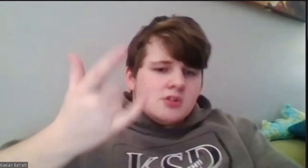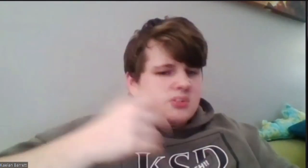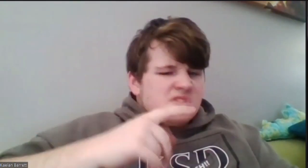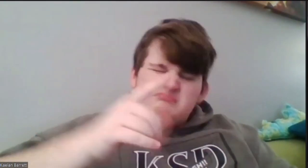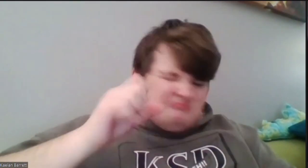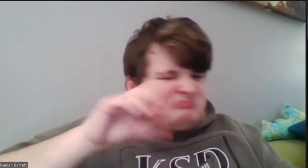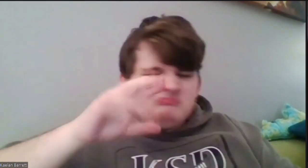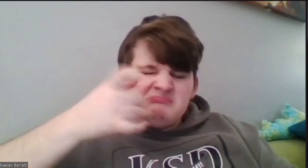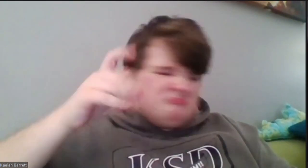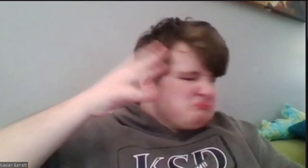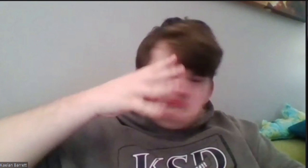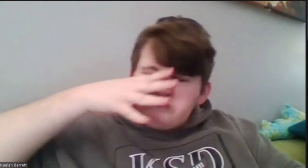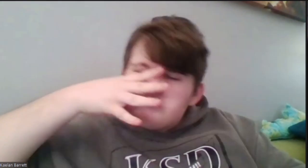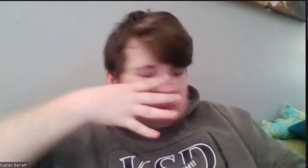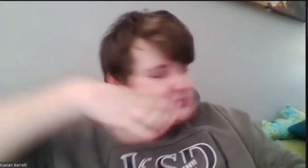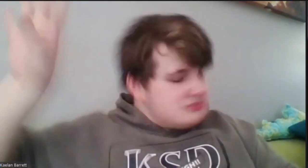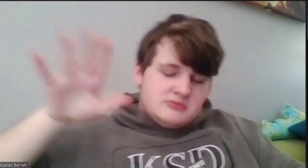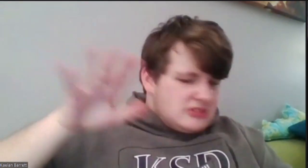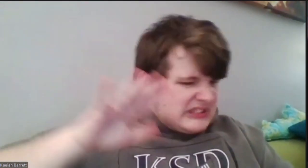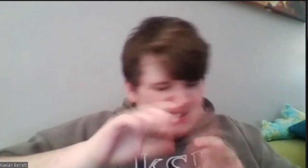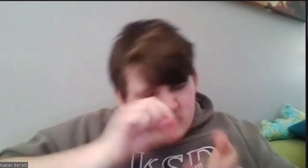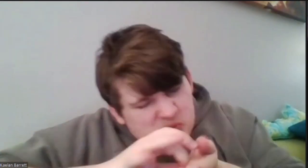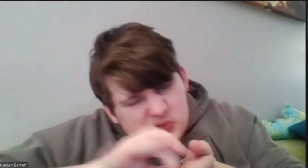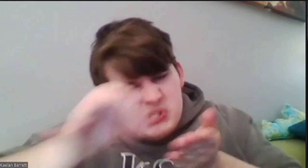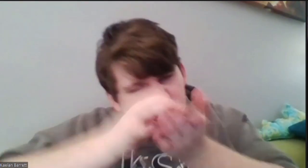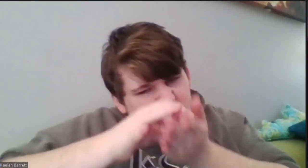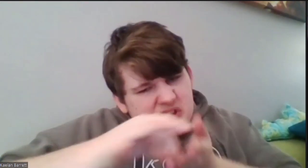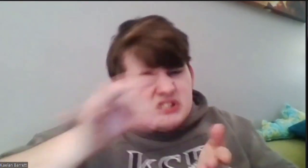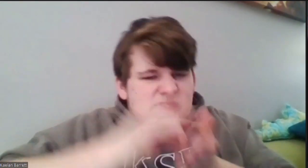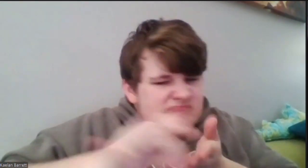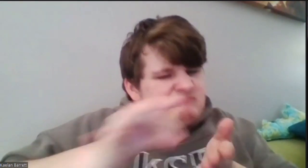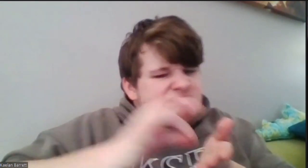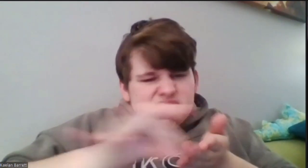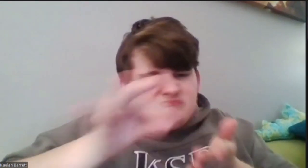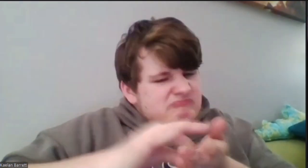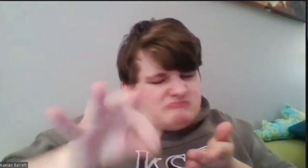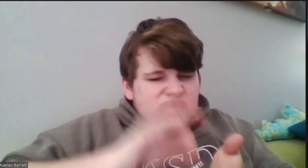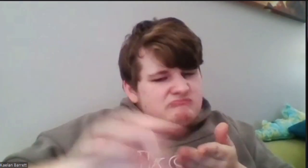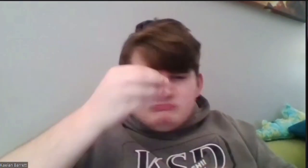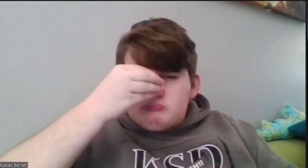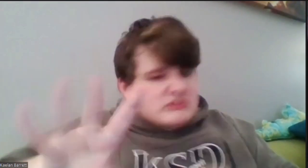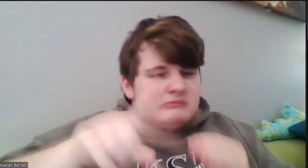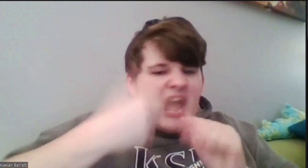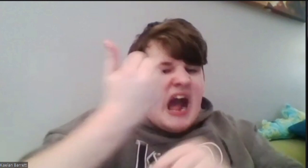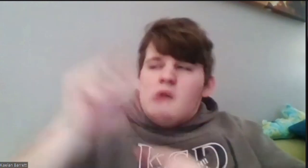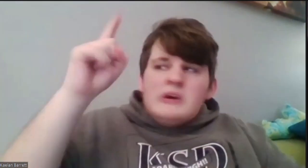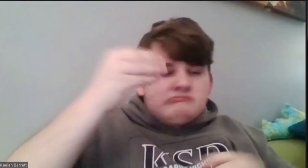to go home because of Christmas. And Scrooge isn't having him. He's ignoring their wishes, and he's just counting